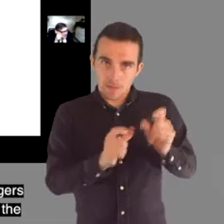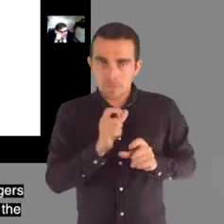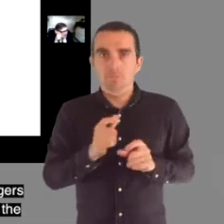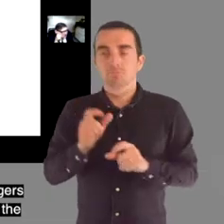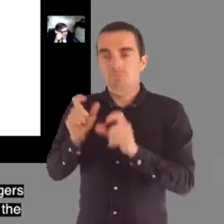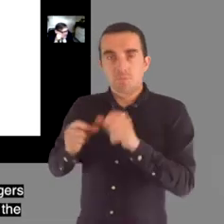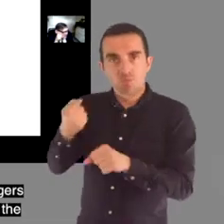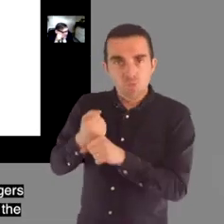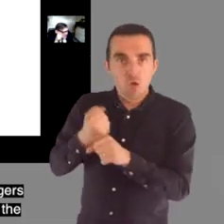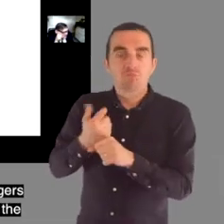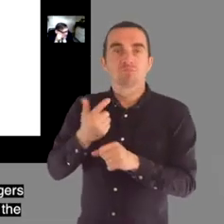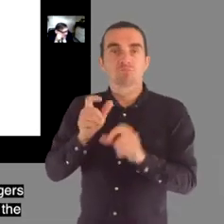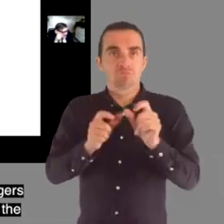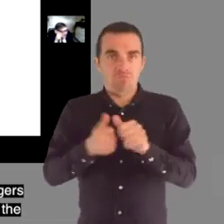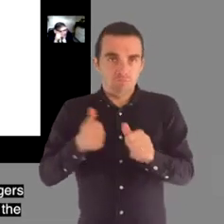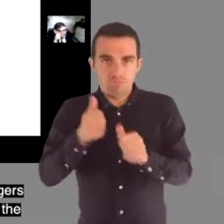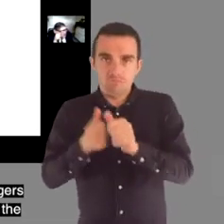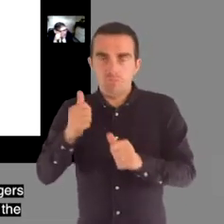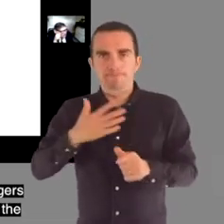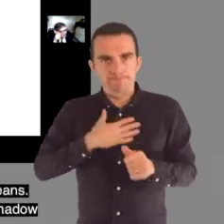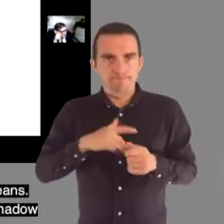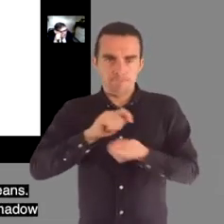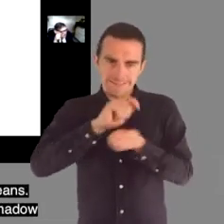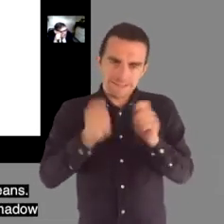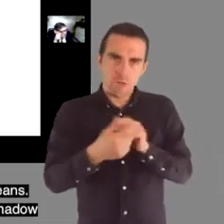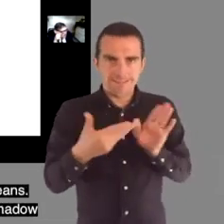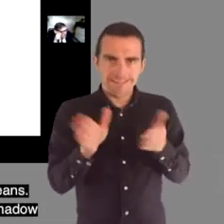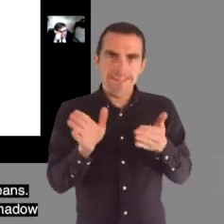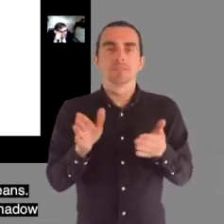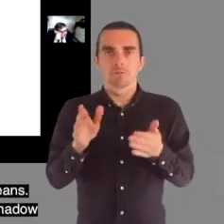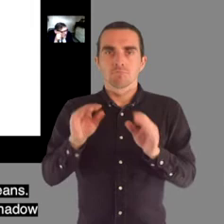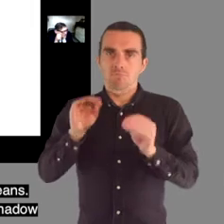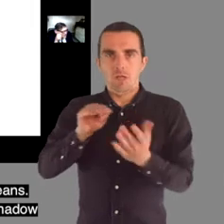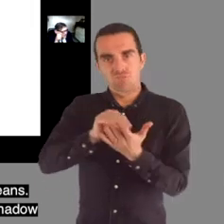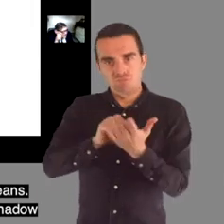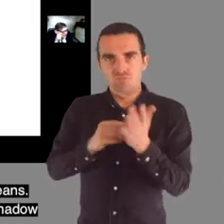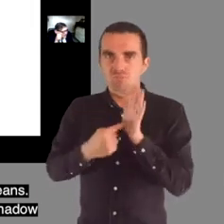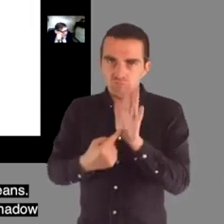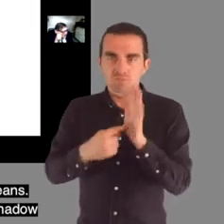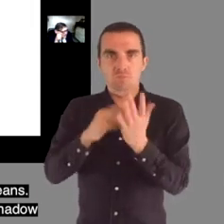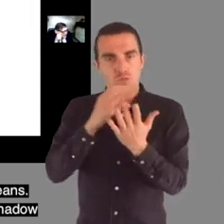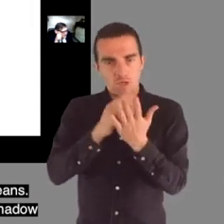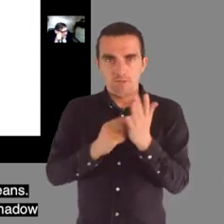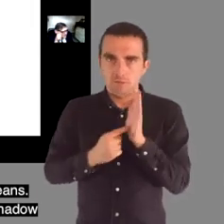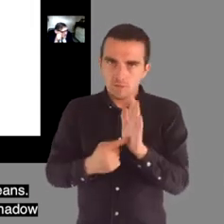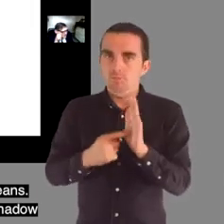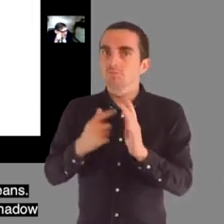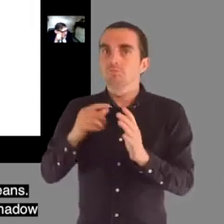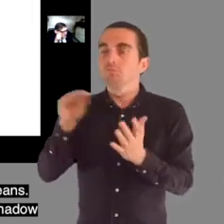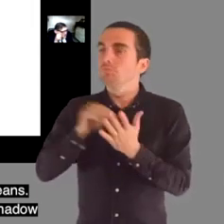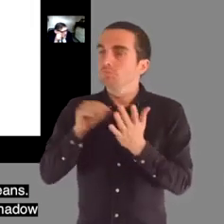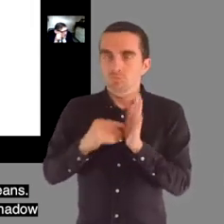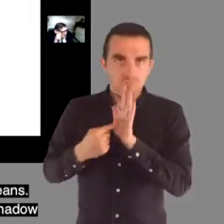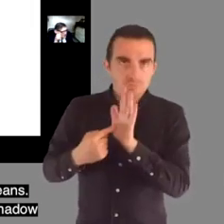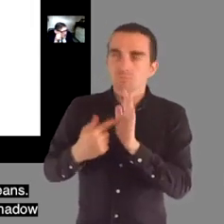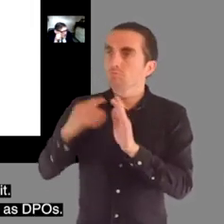civil servants, officers and managers so they actually understand the paradigm shift and what it means. Creating reports,